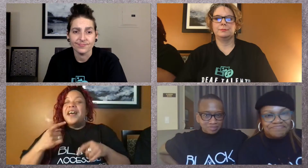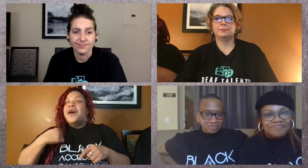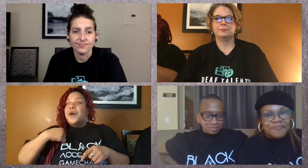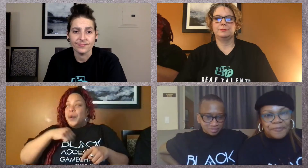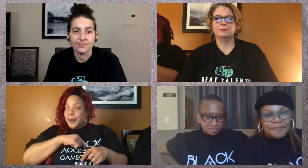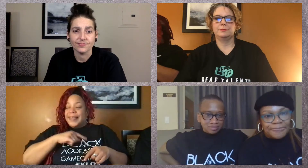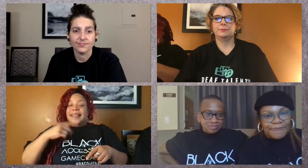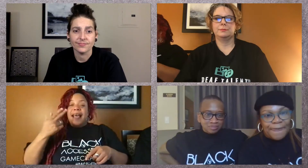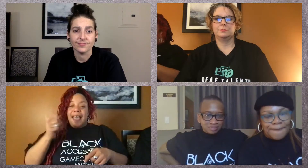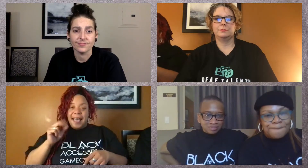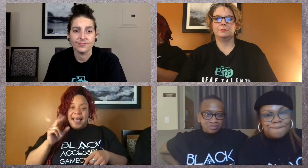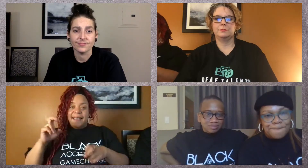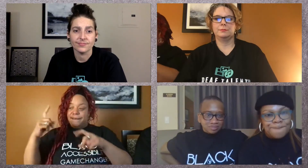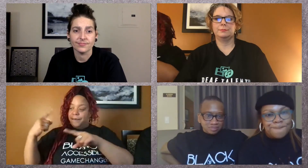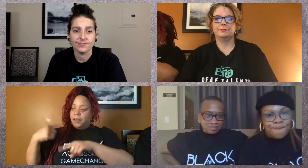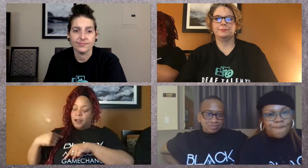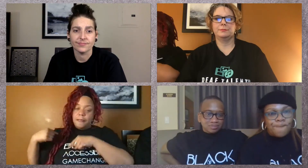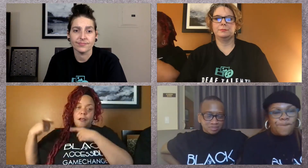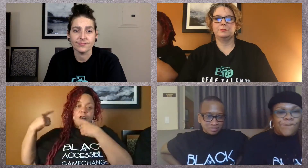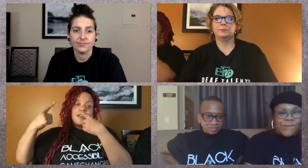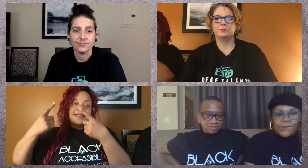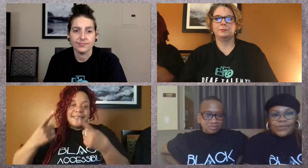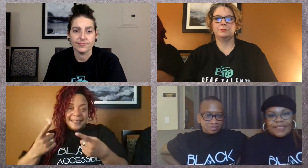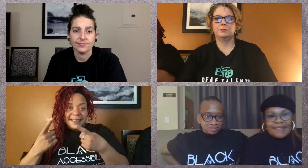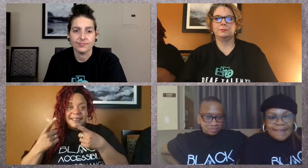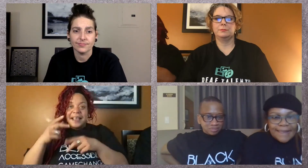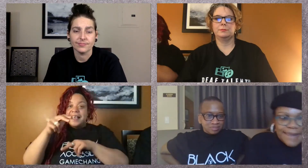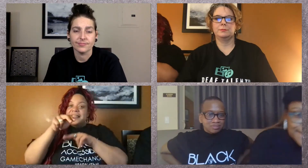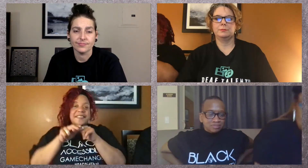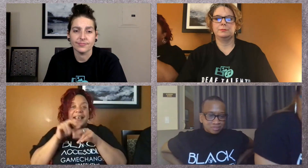And I know people may not be comfortable, and that's okay.